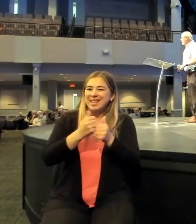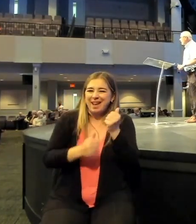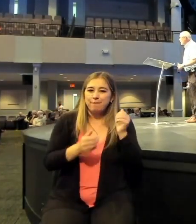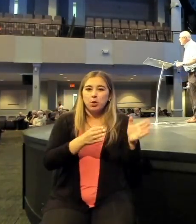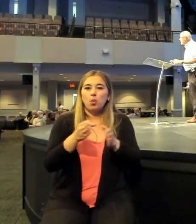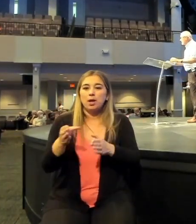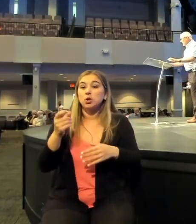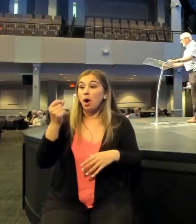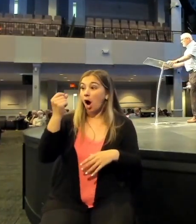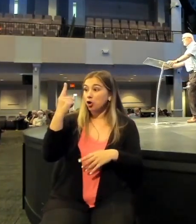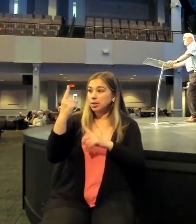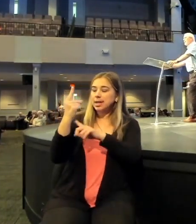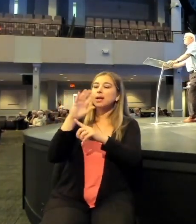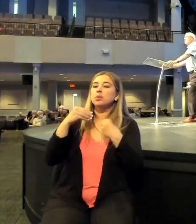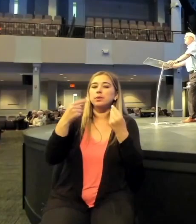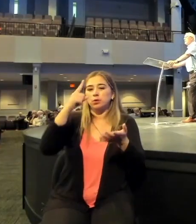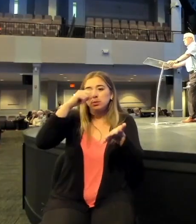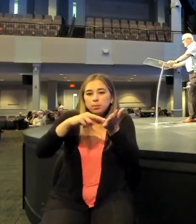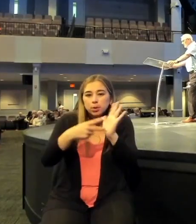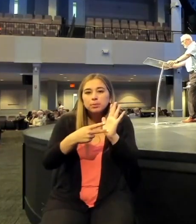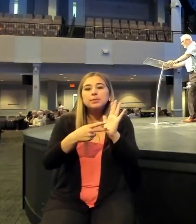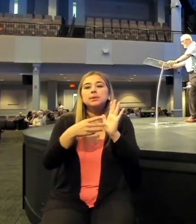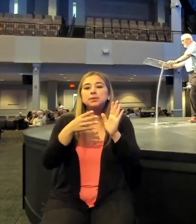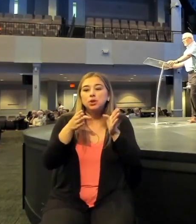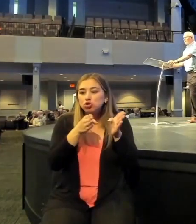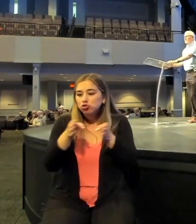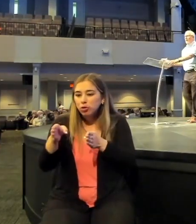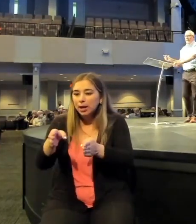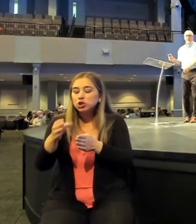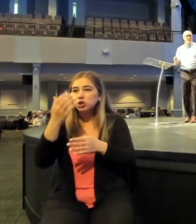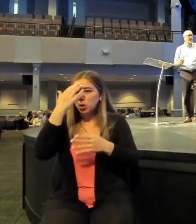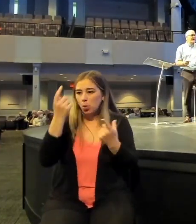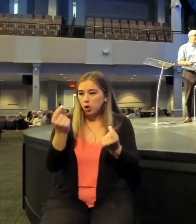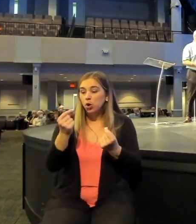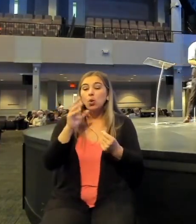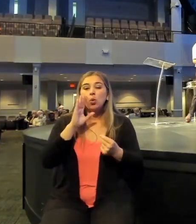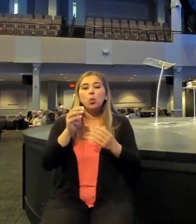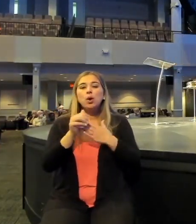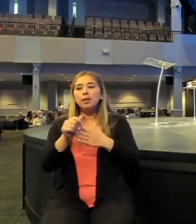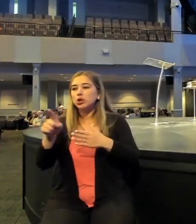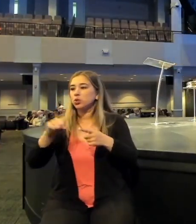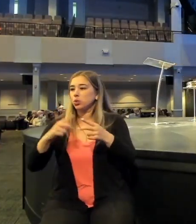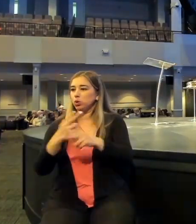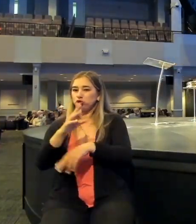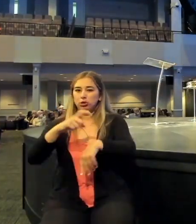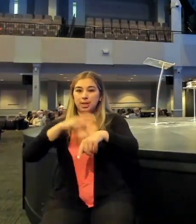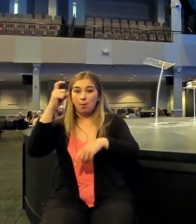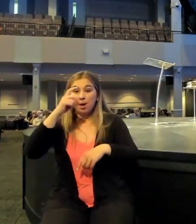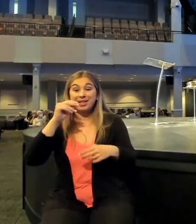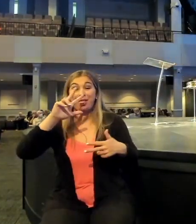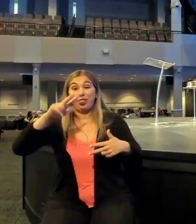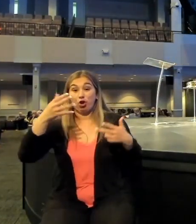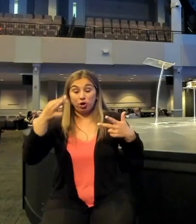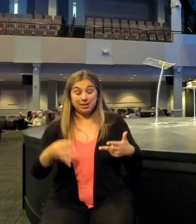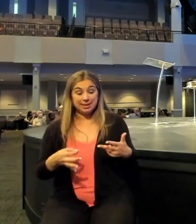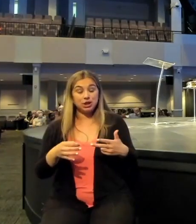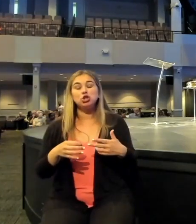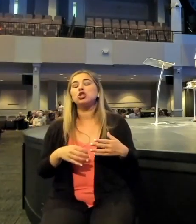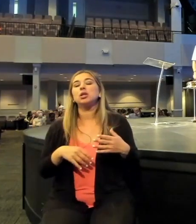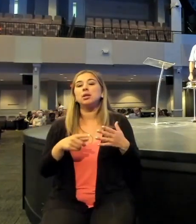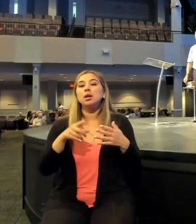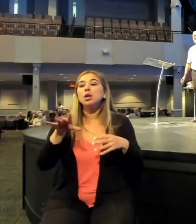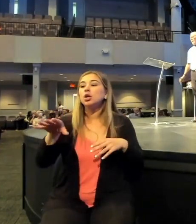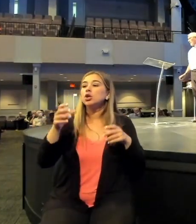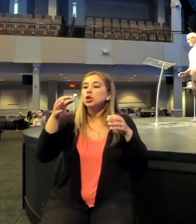you purpose, gives you direction, helps you to use your time wisely. And the third decision you need to make is to choose